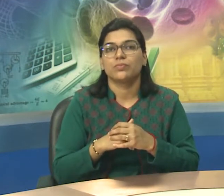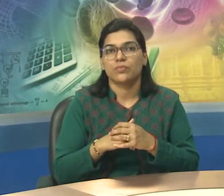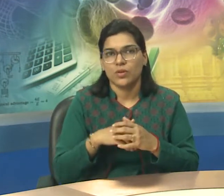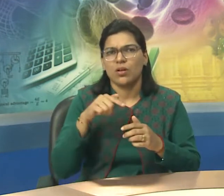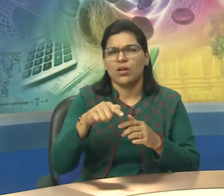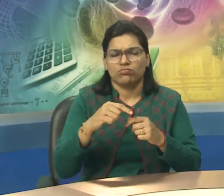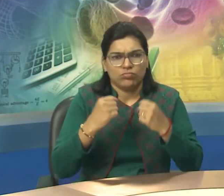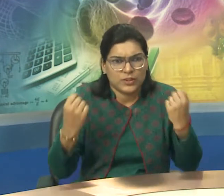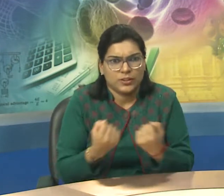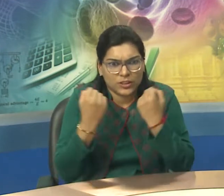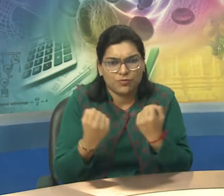BPO: